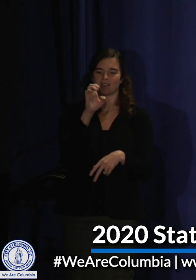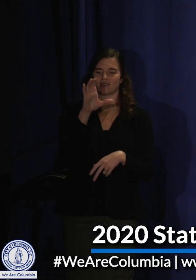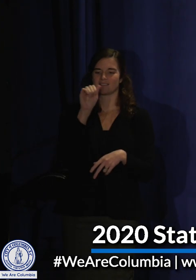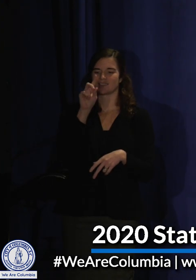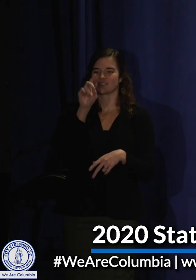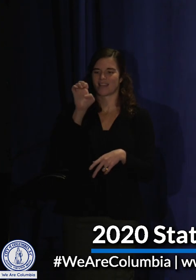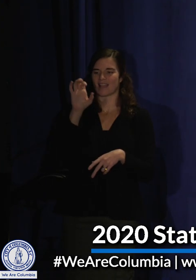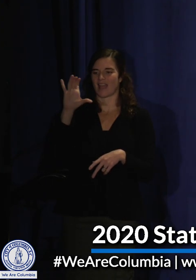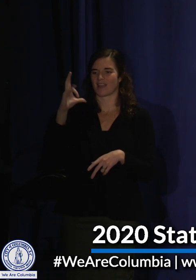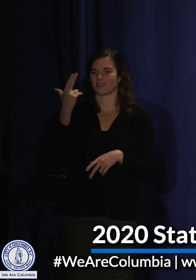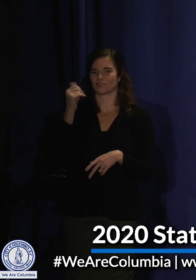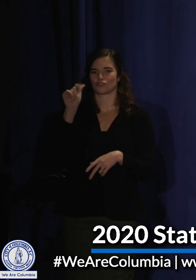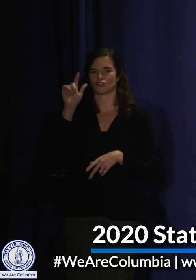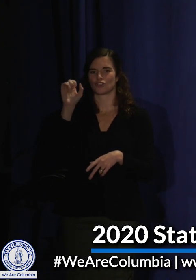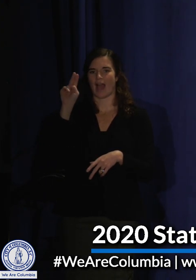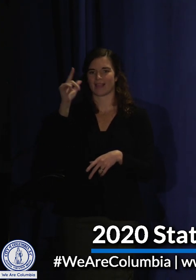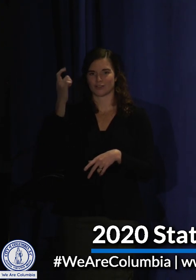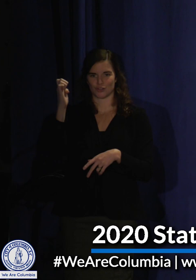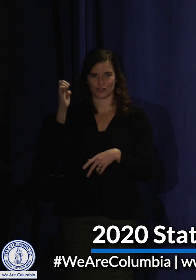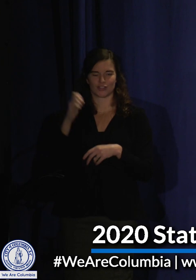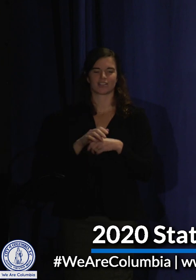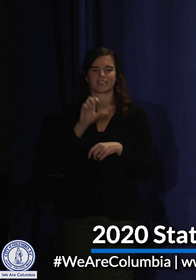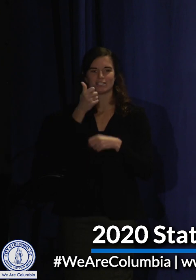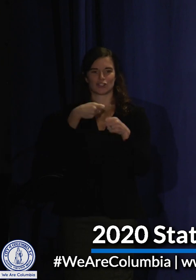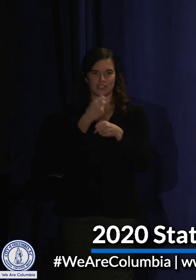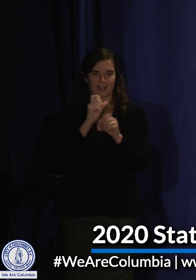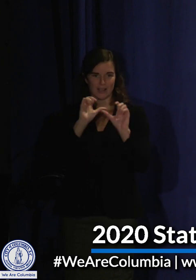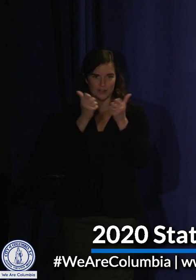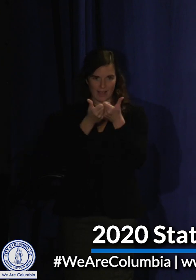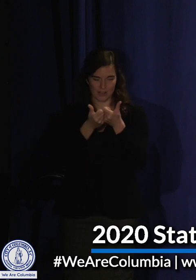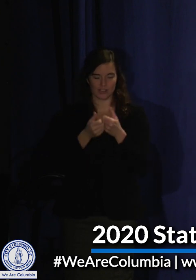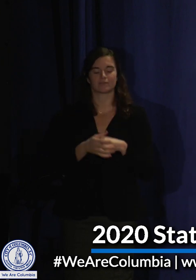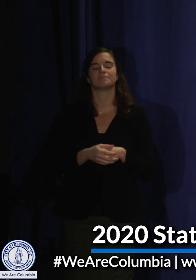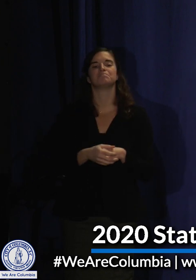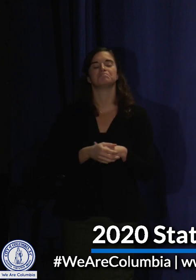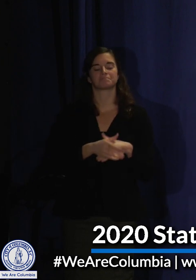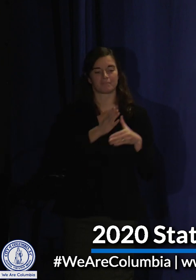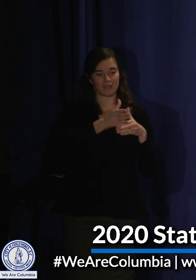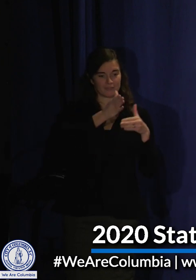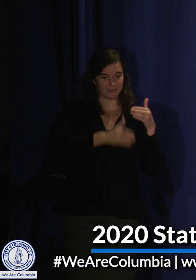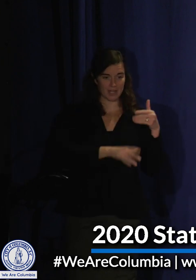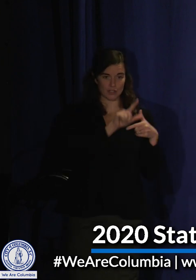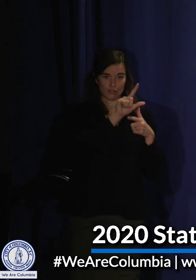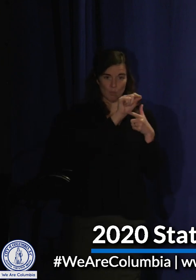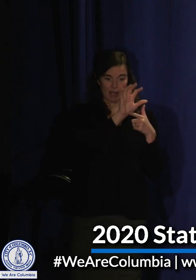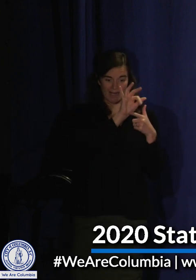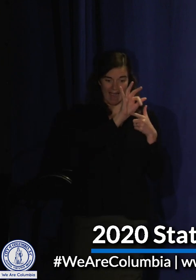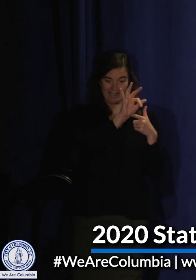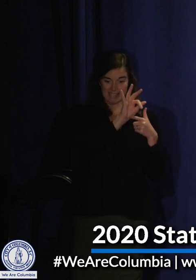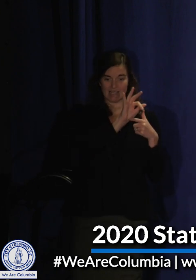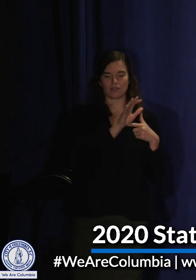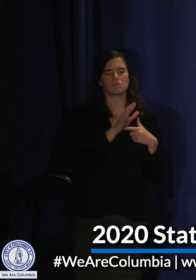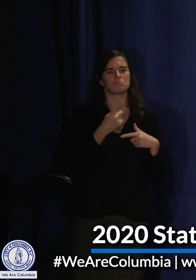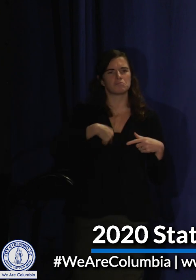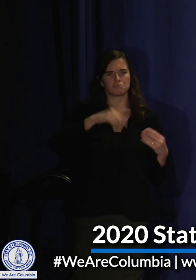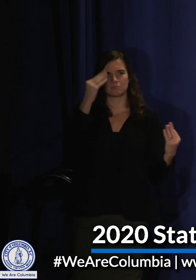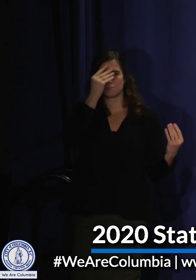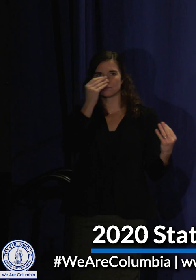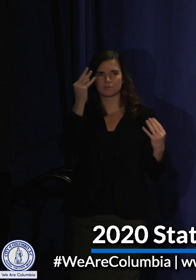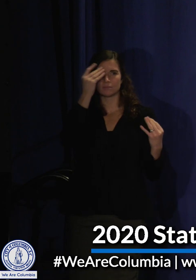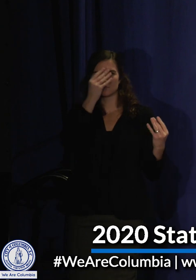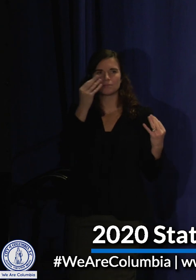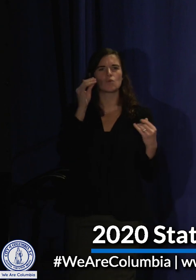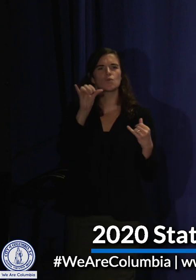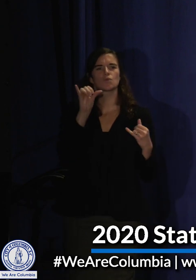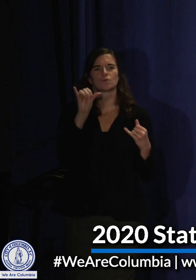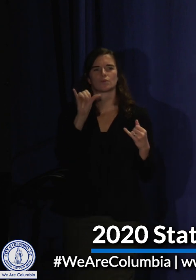media. And as we brought 2019 to a close, it just prompted us to also think about ways we could post photos from